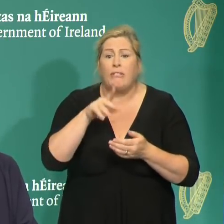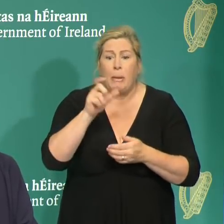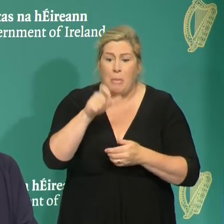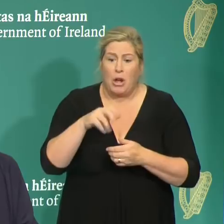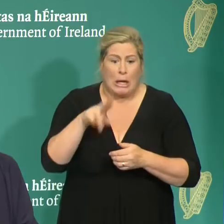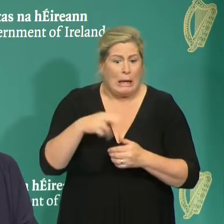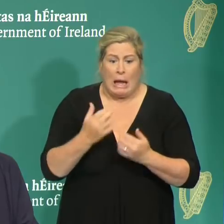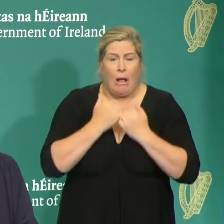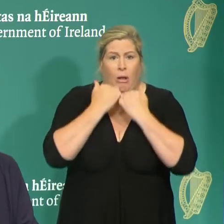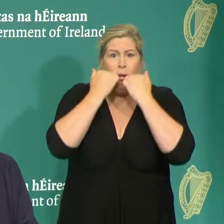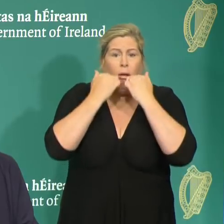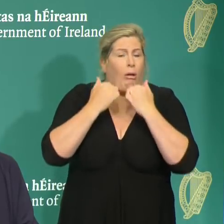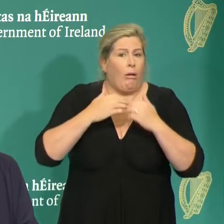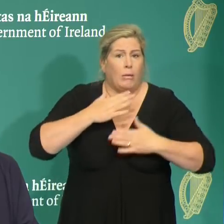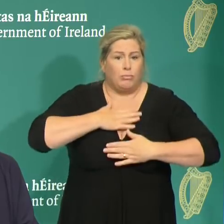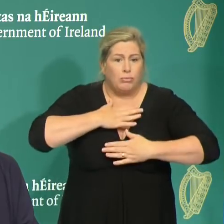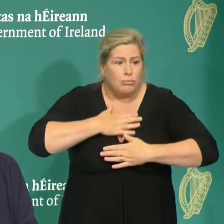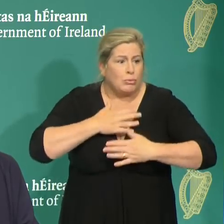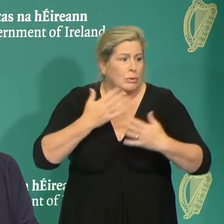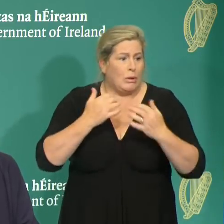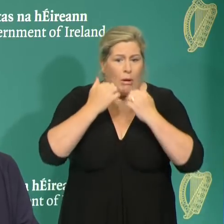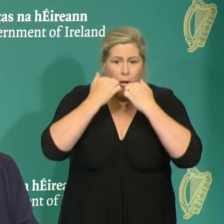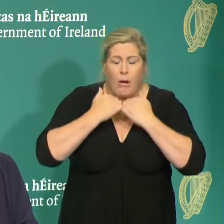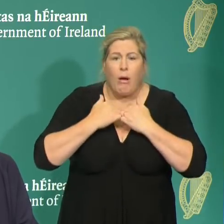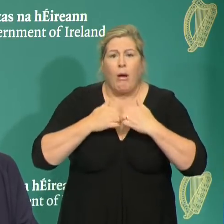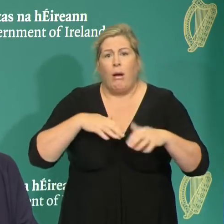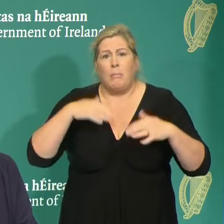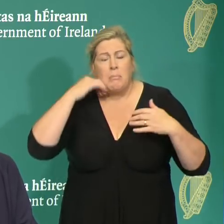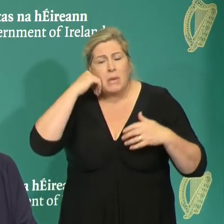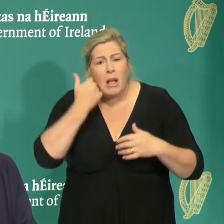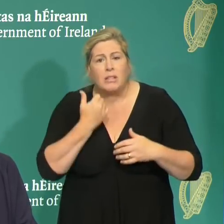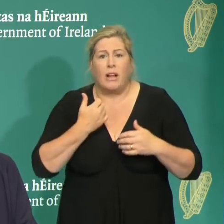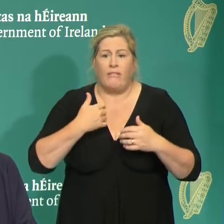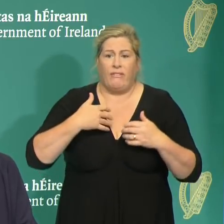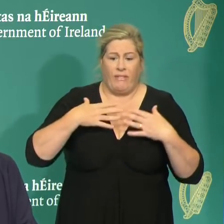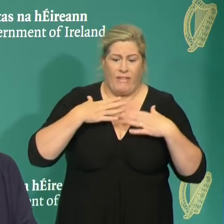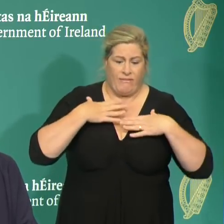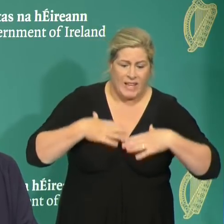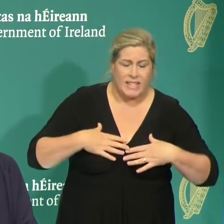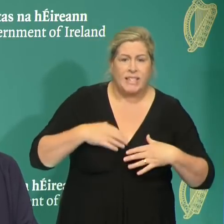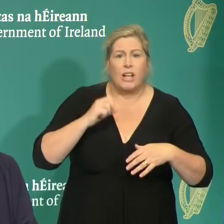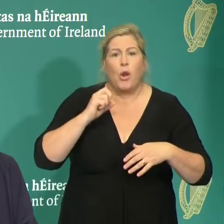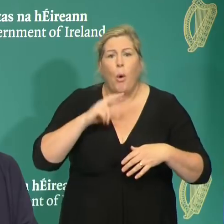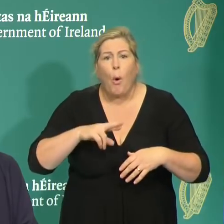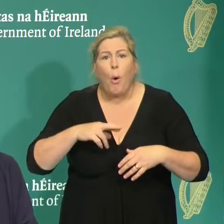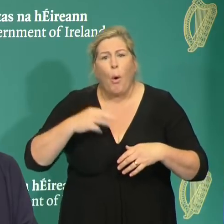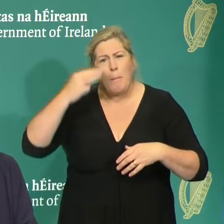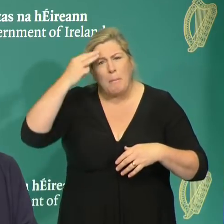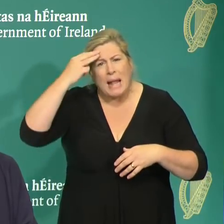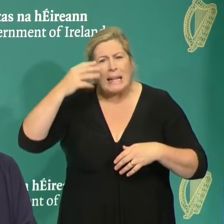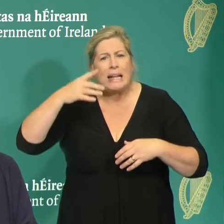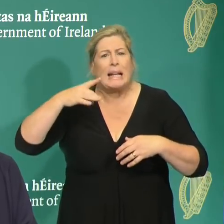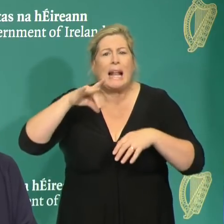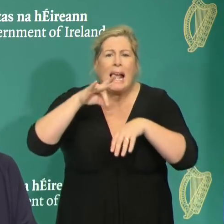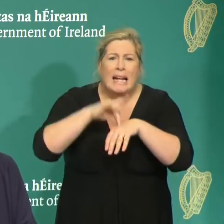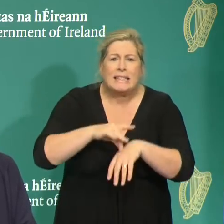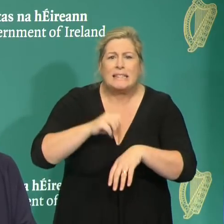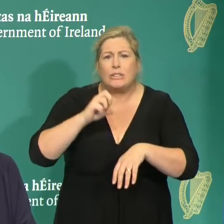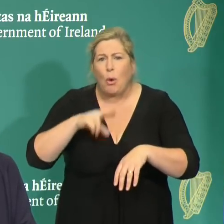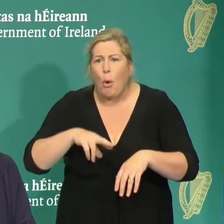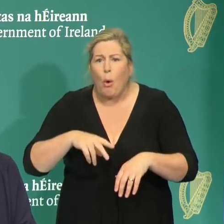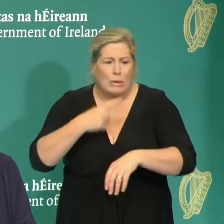on, wear or remove a face covering because of a physical or mental illness, impairment or disability, or without